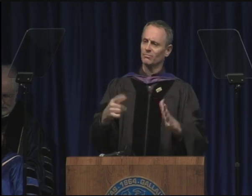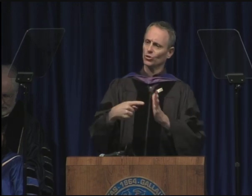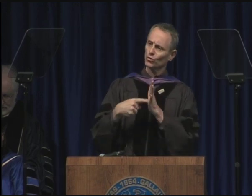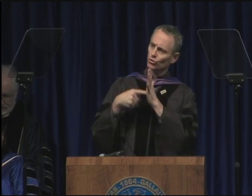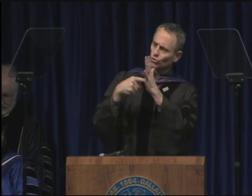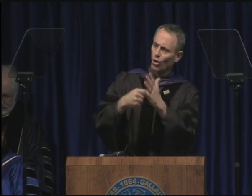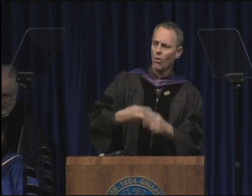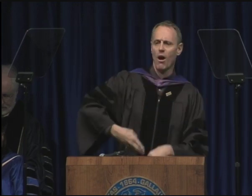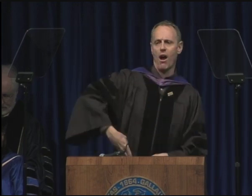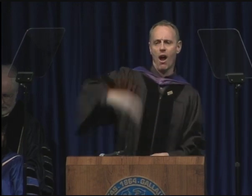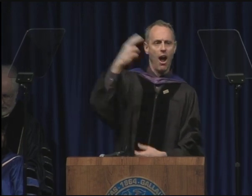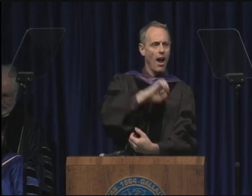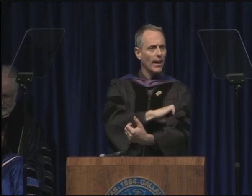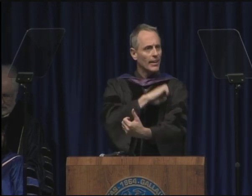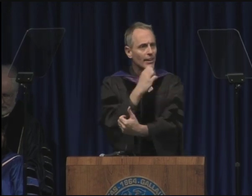this award because he is energetic,